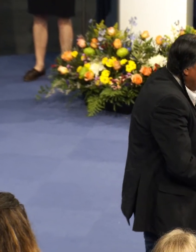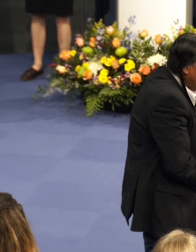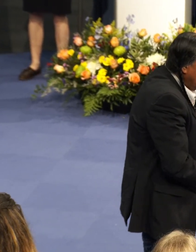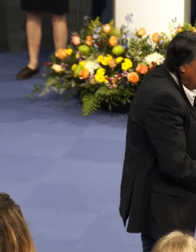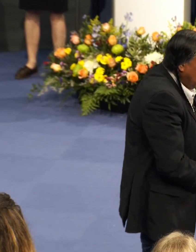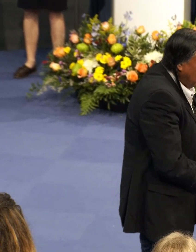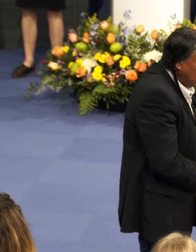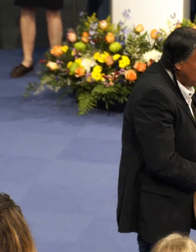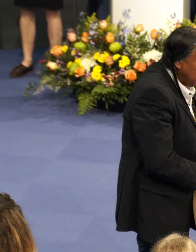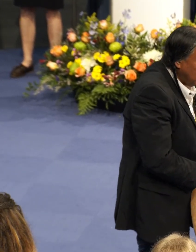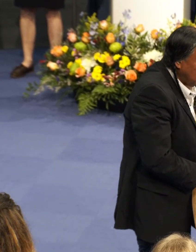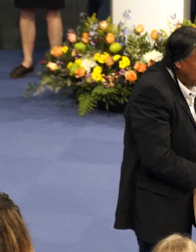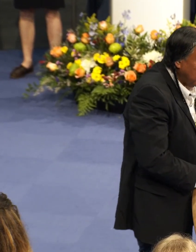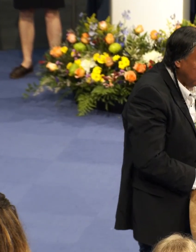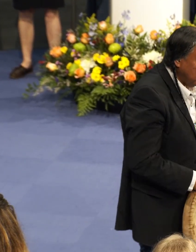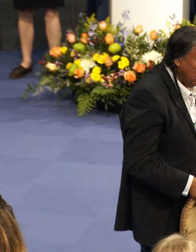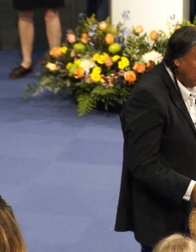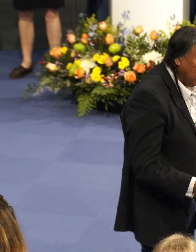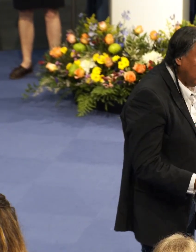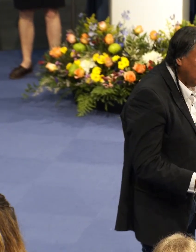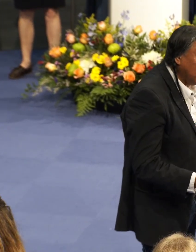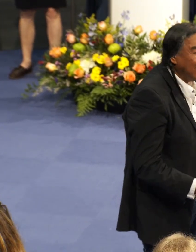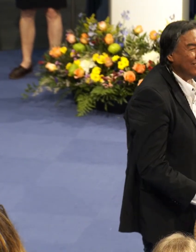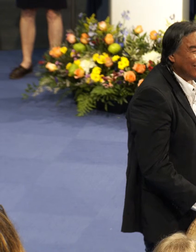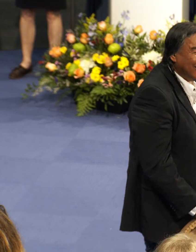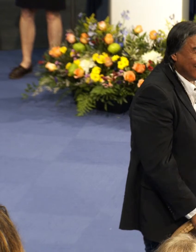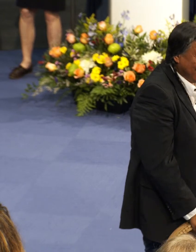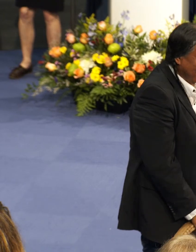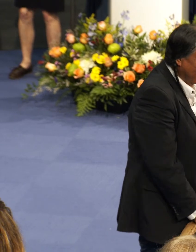I don't know where my stagehand is. He's supposed to bring my drum out.